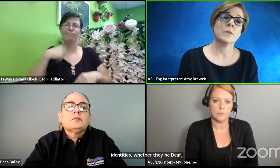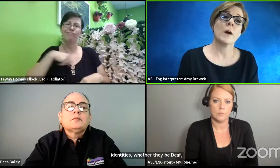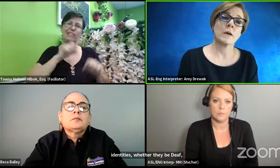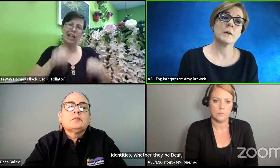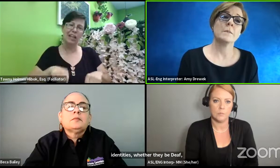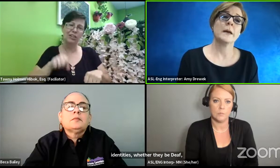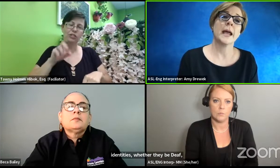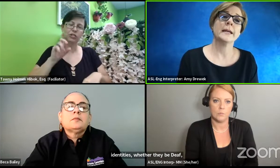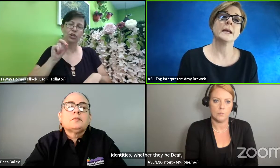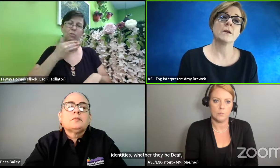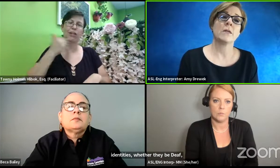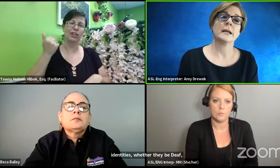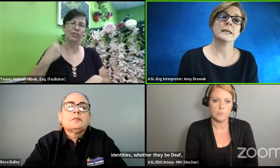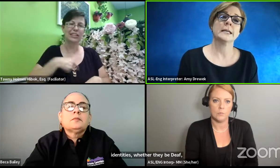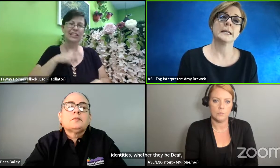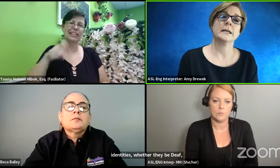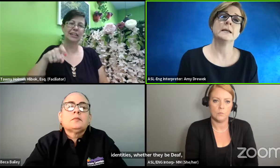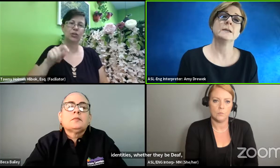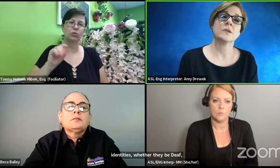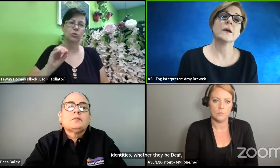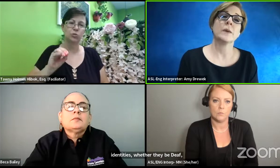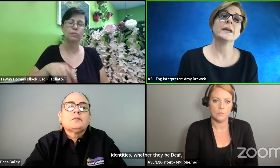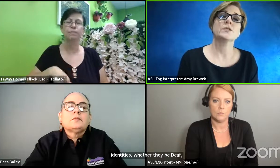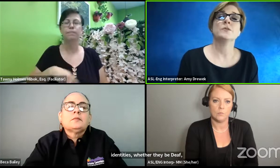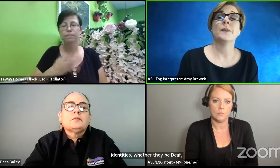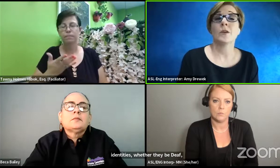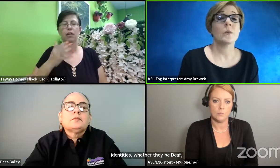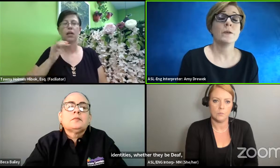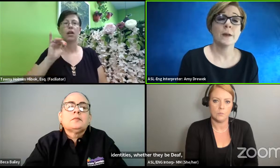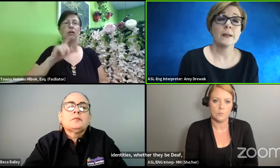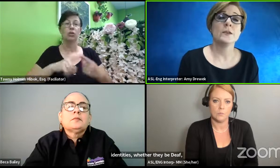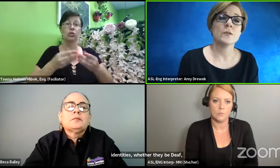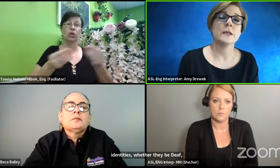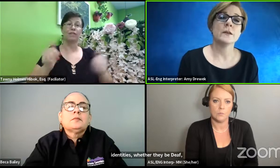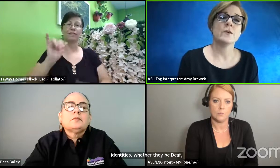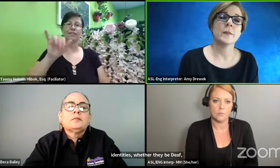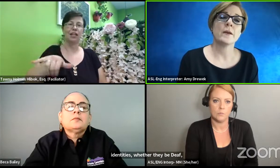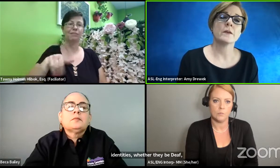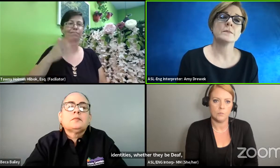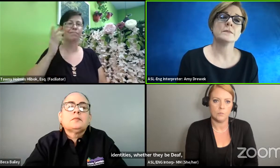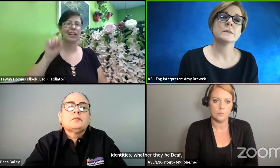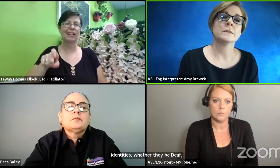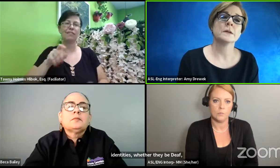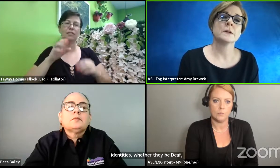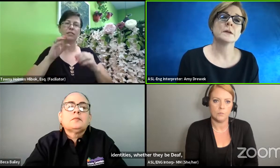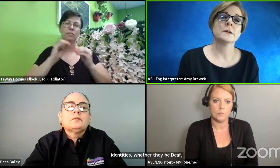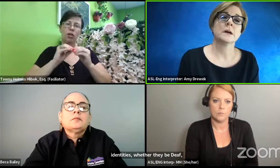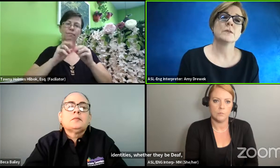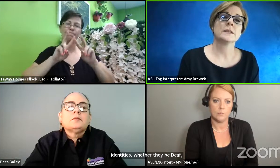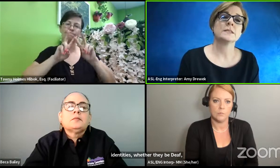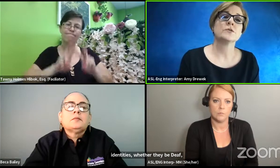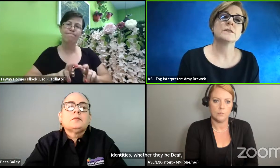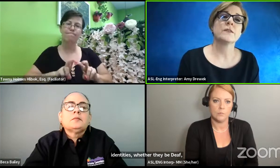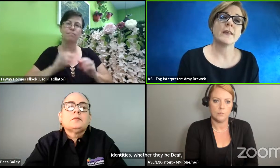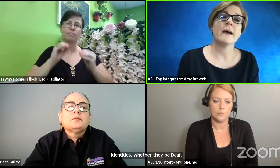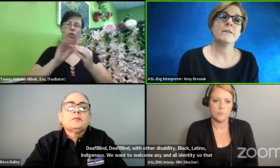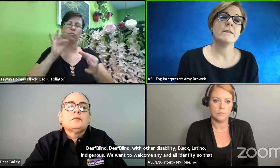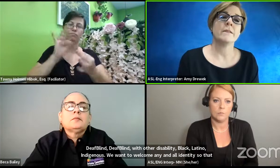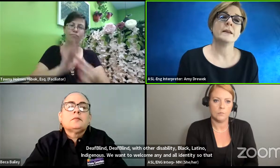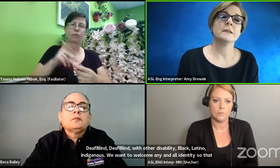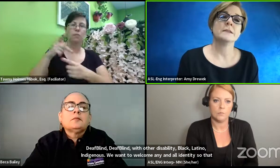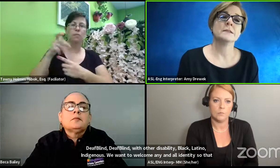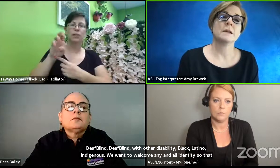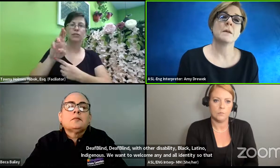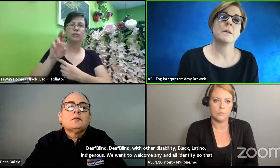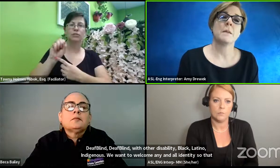We want to welcome any and all identity so that we can do better. We really do need to do better. A resolution for